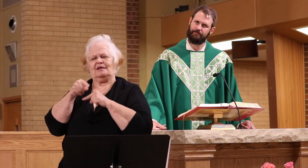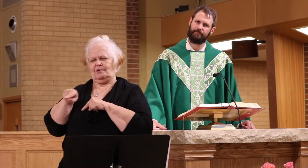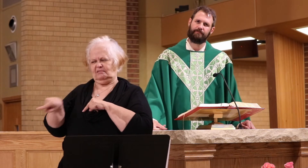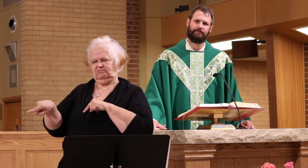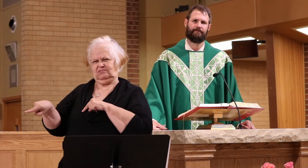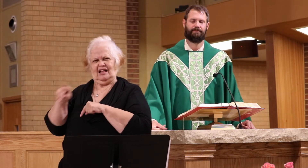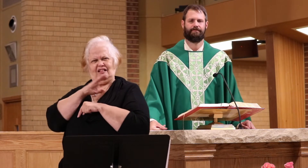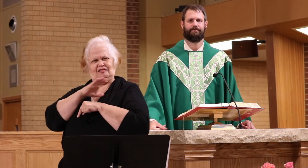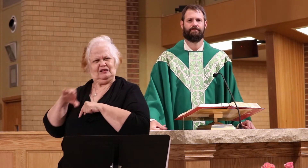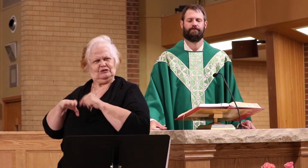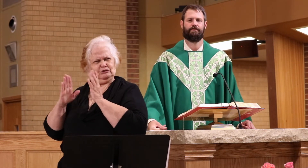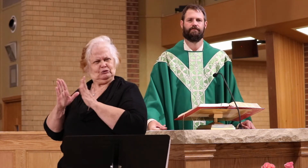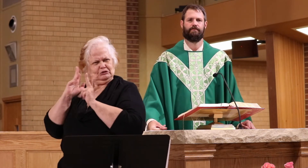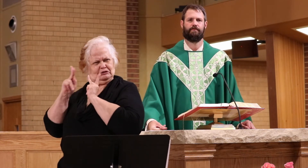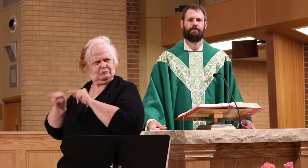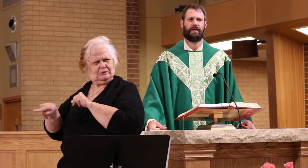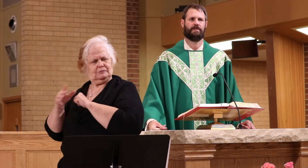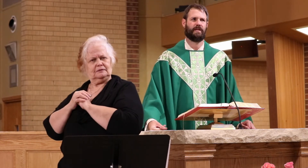Christians.